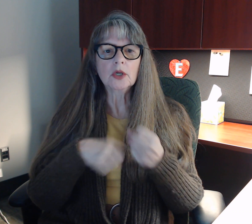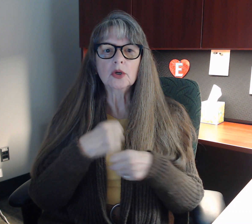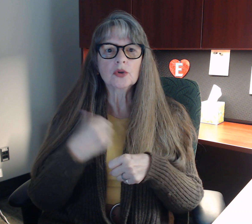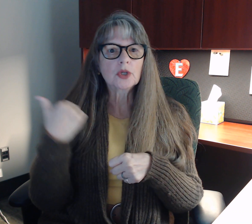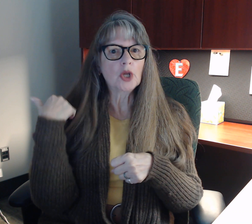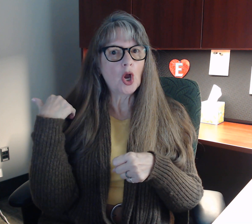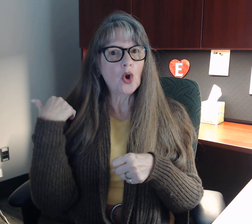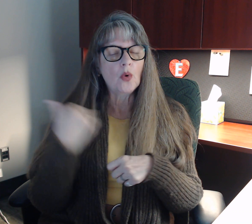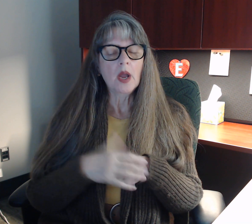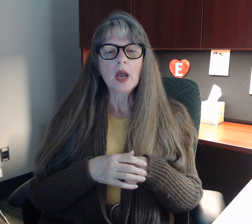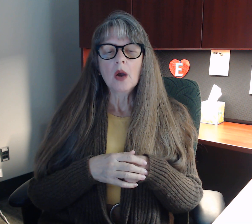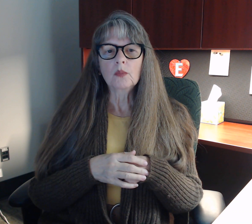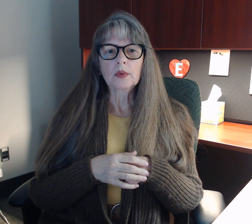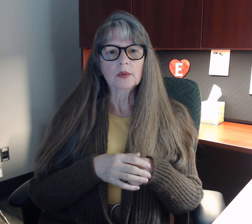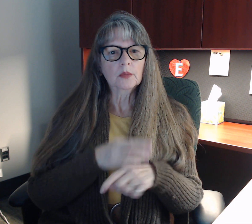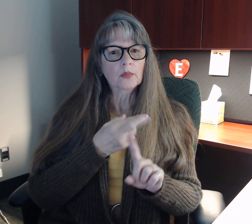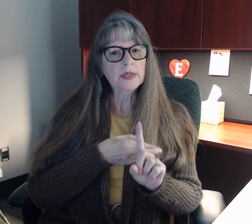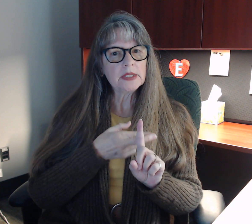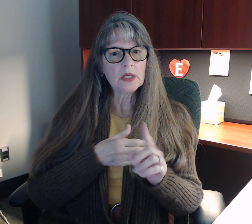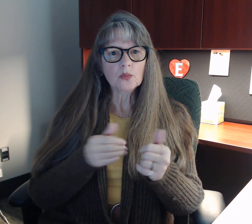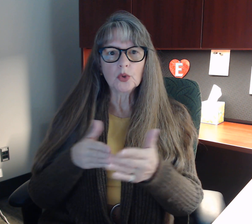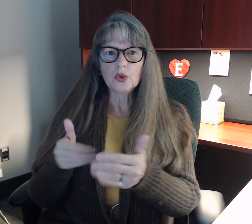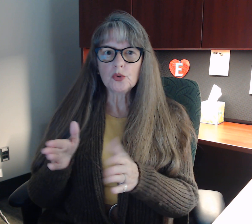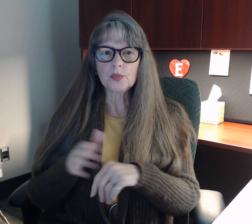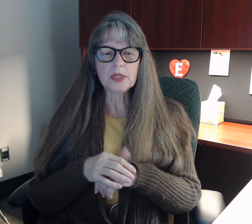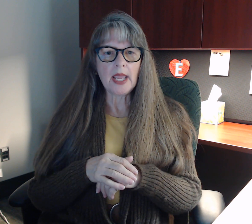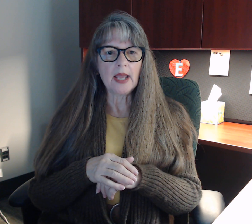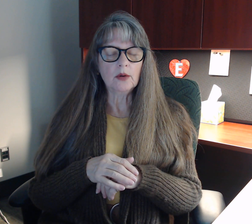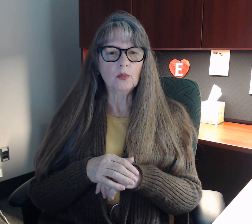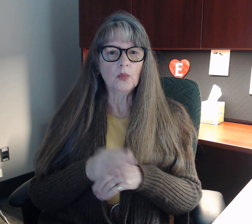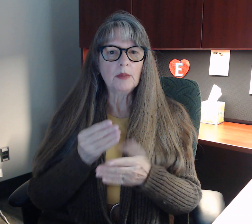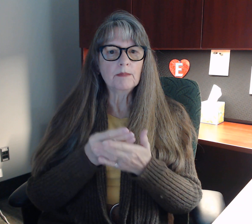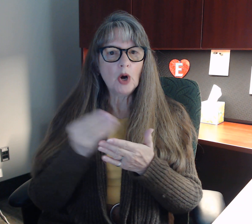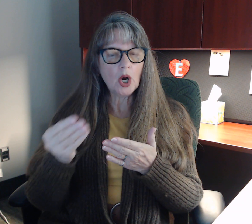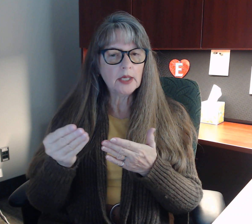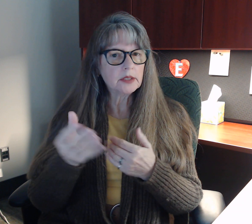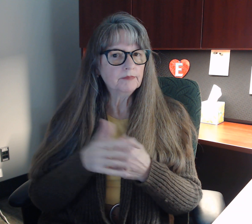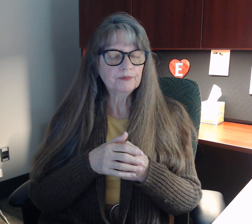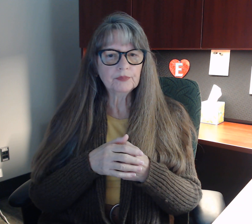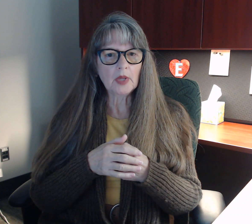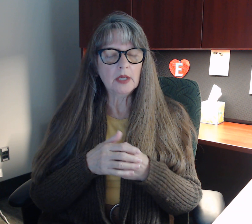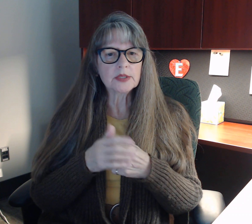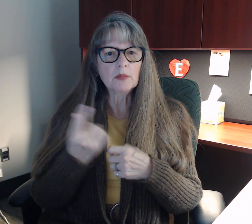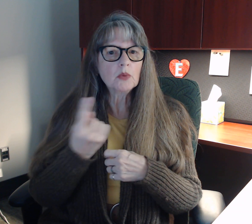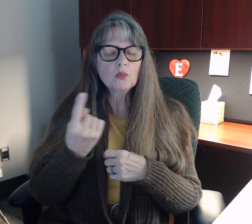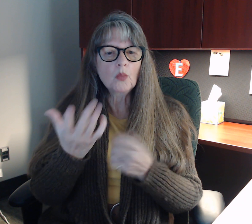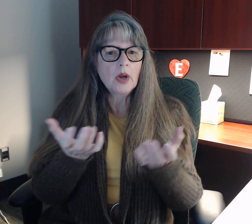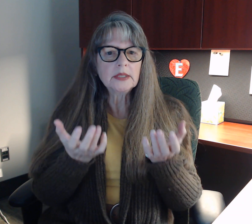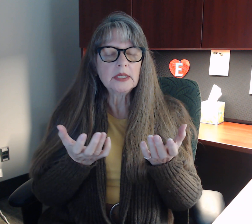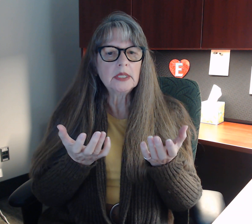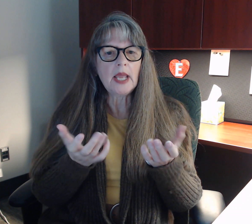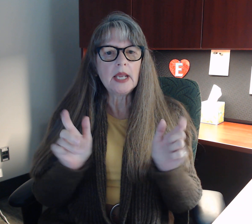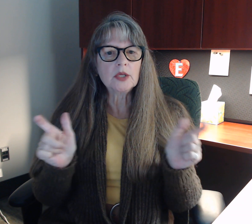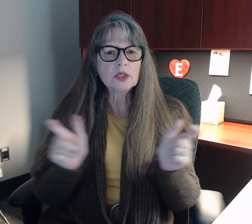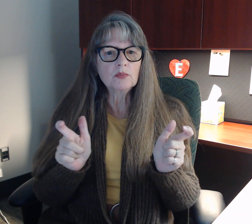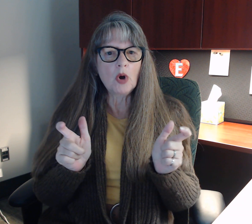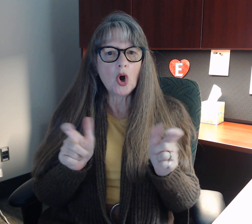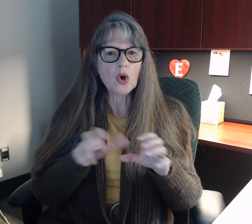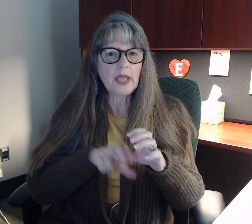years ago we were renting rooms, and we bought, someone wanted a small